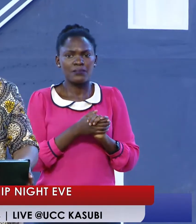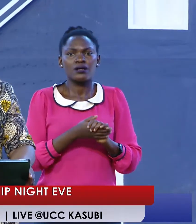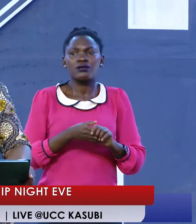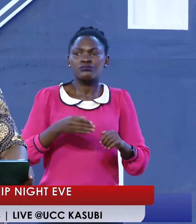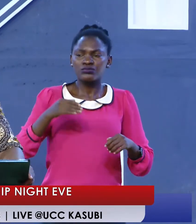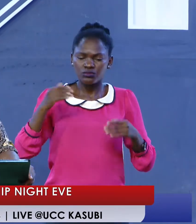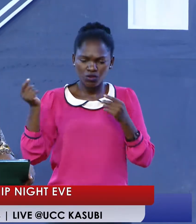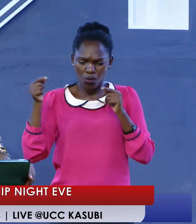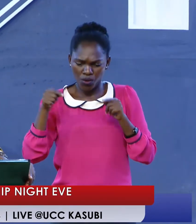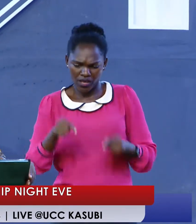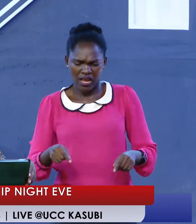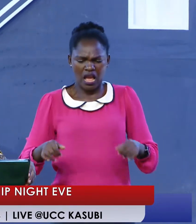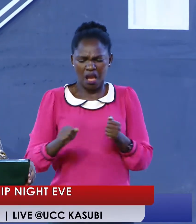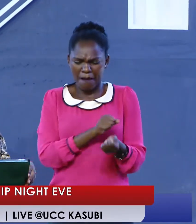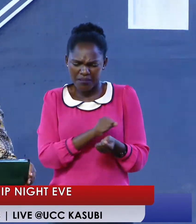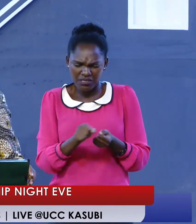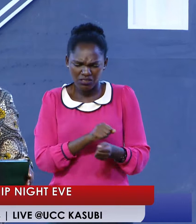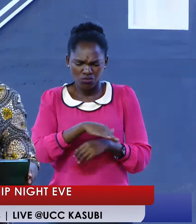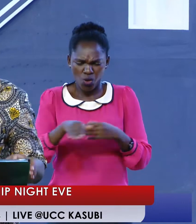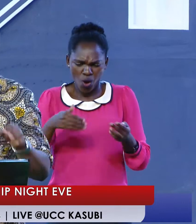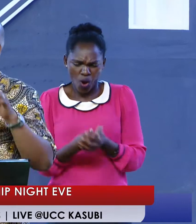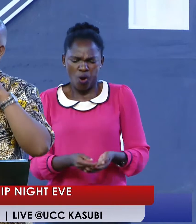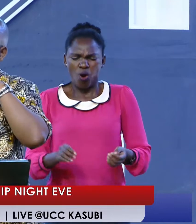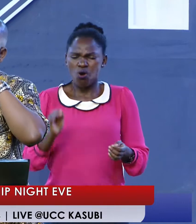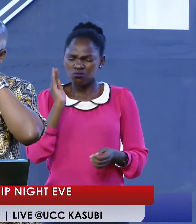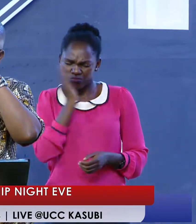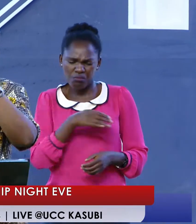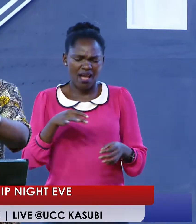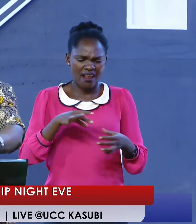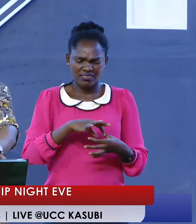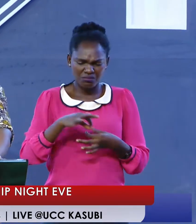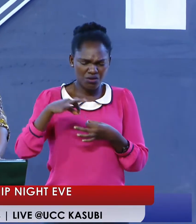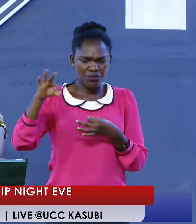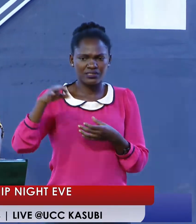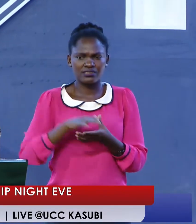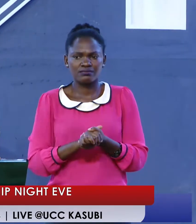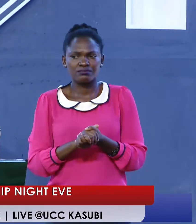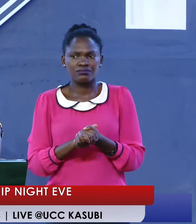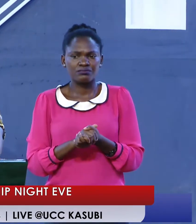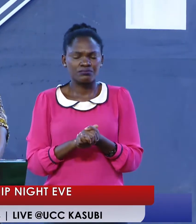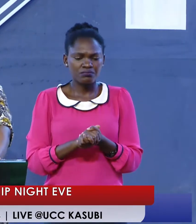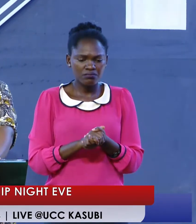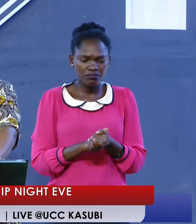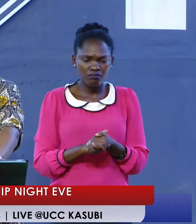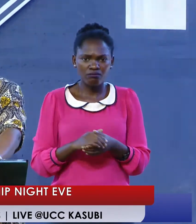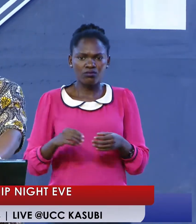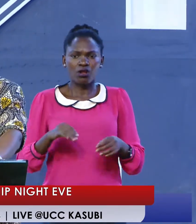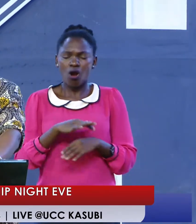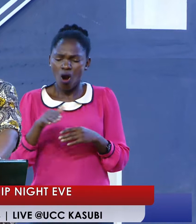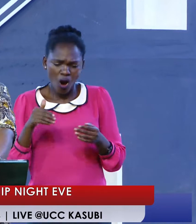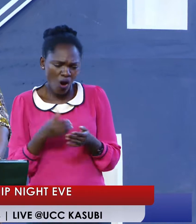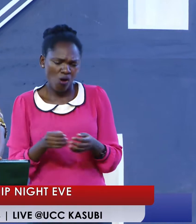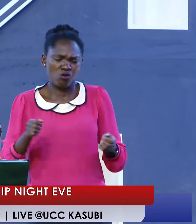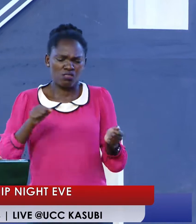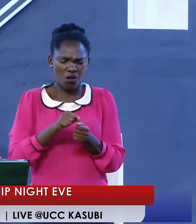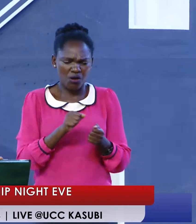And we come against all powers. The powers that are contrary to presence. You, the sons